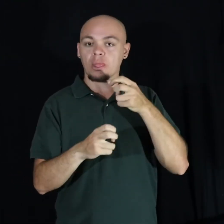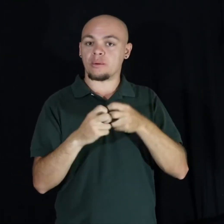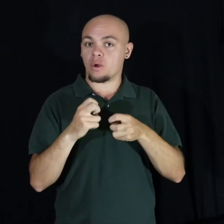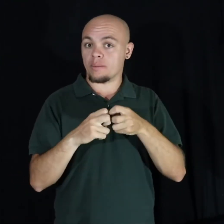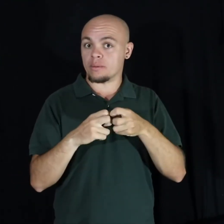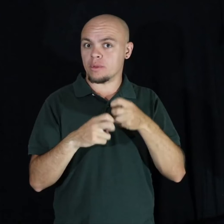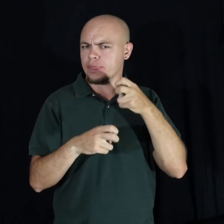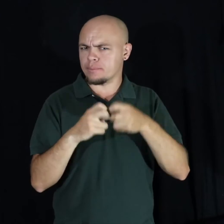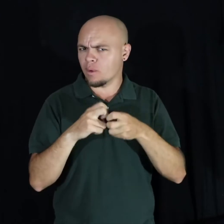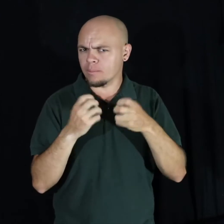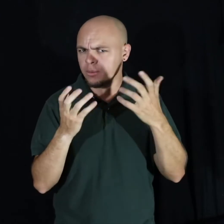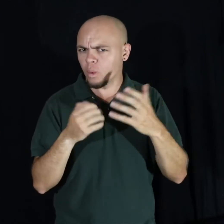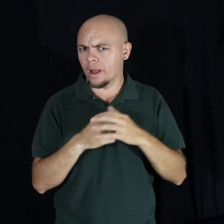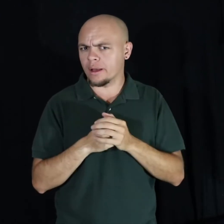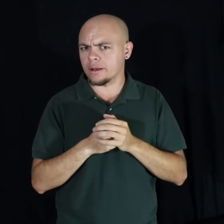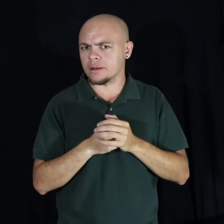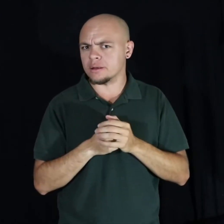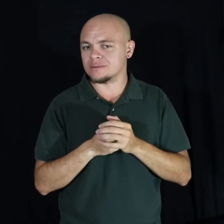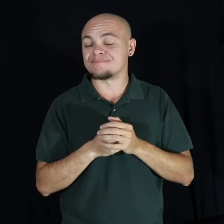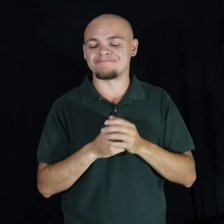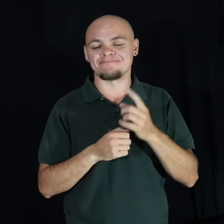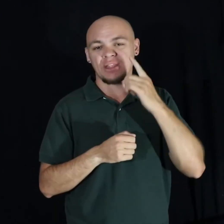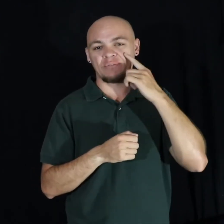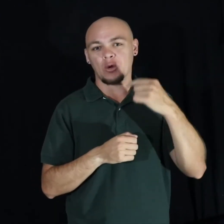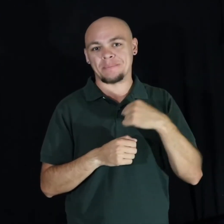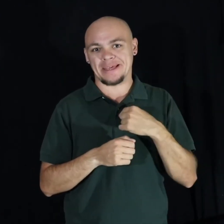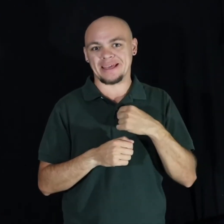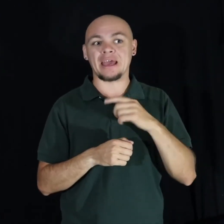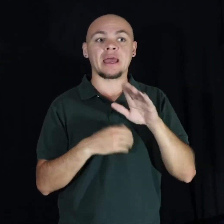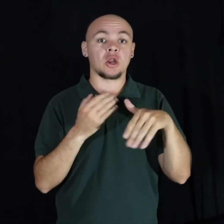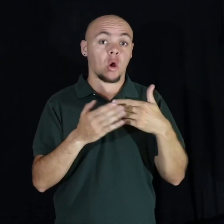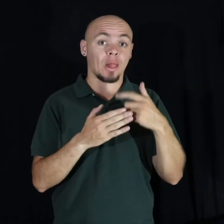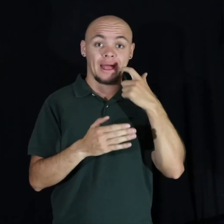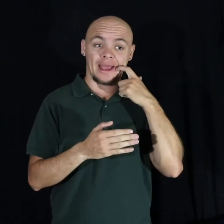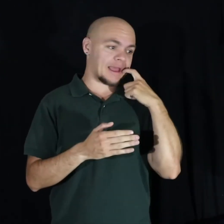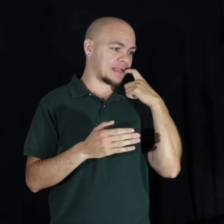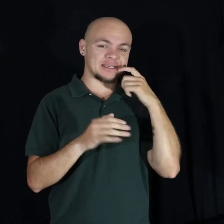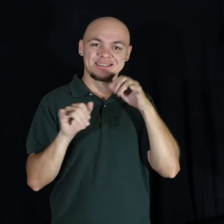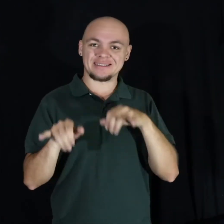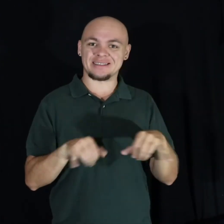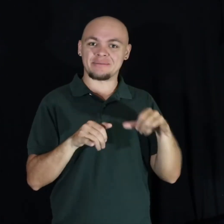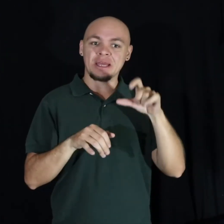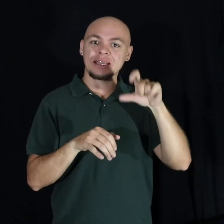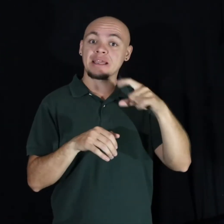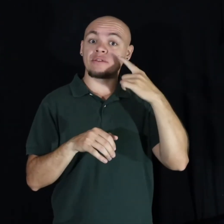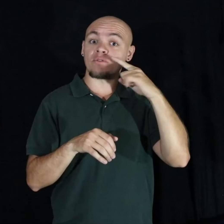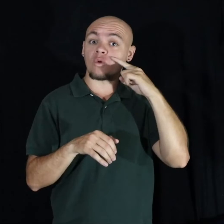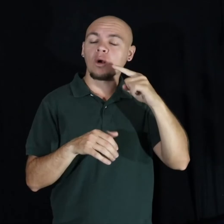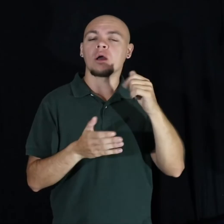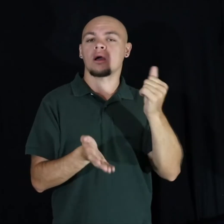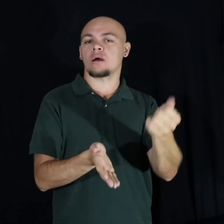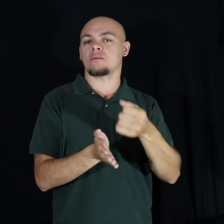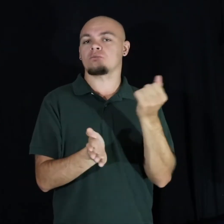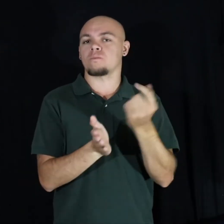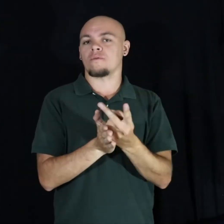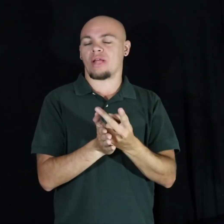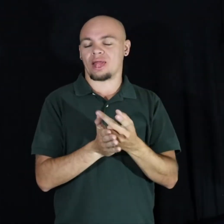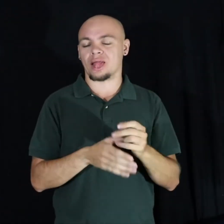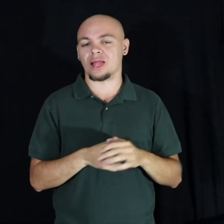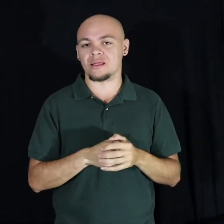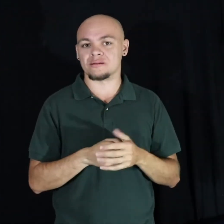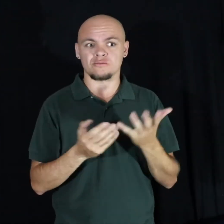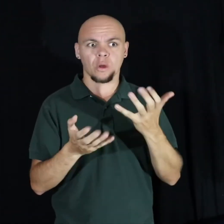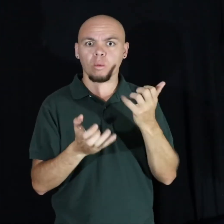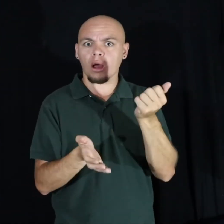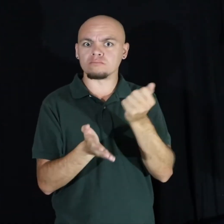what was the problem? For me and almost every other addict, it's this: the need for approval. I mean, who doesn't want approval,